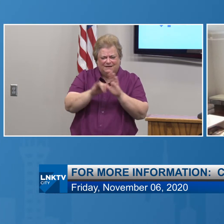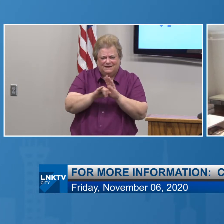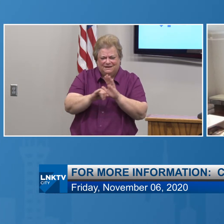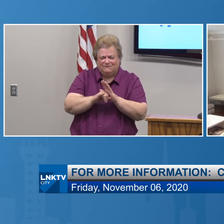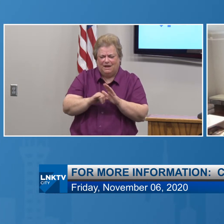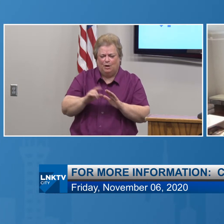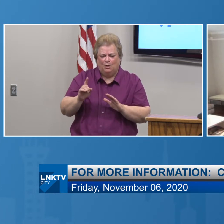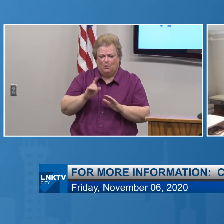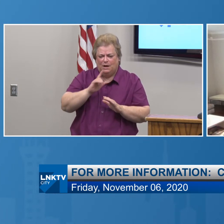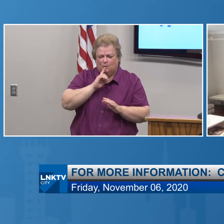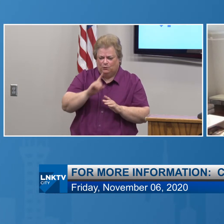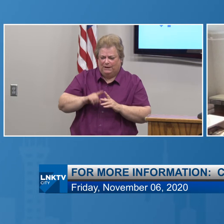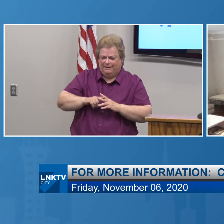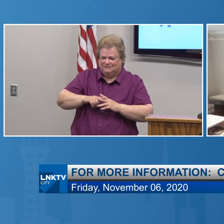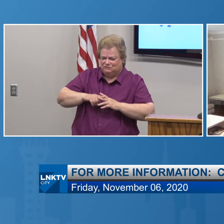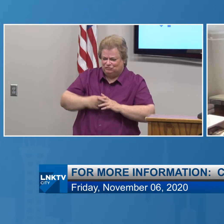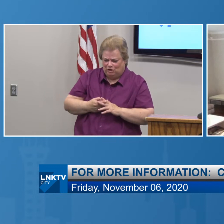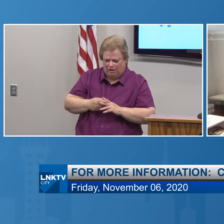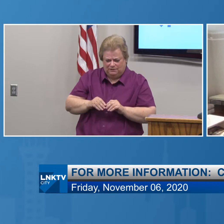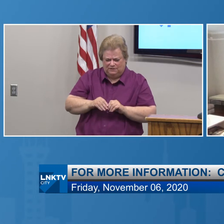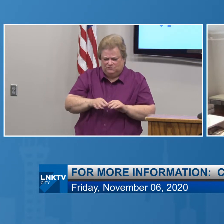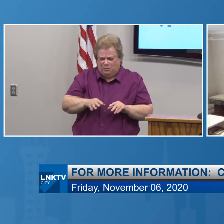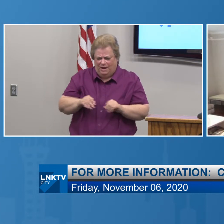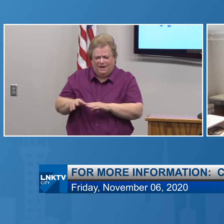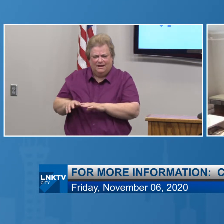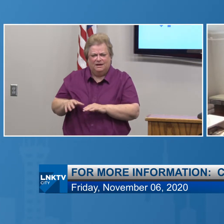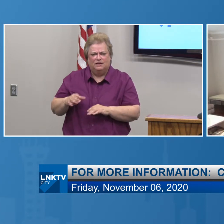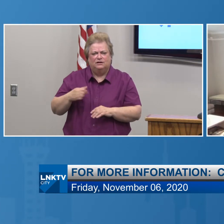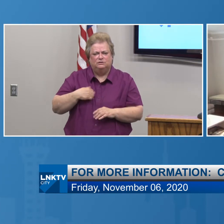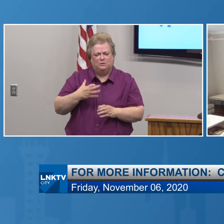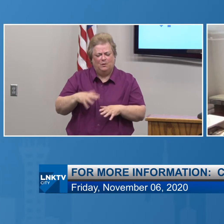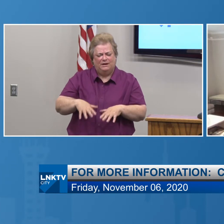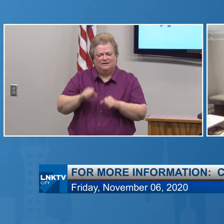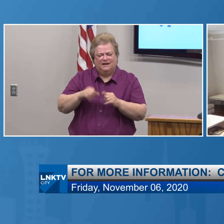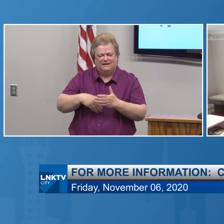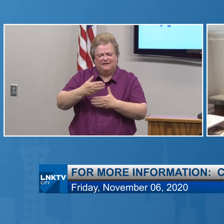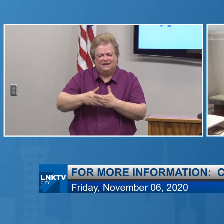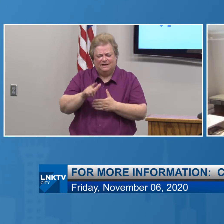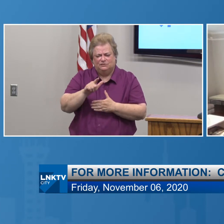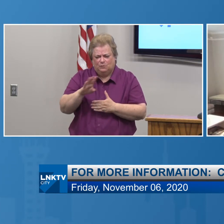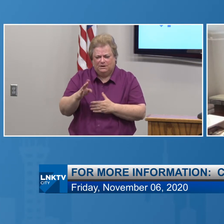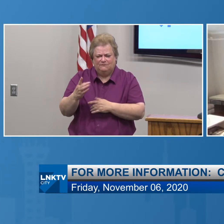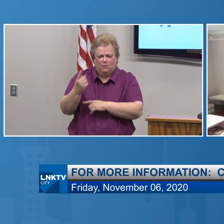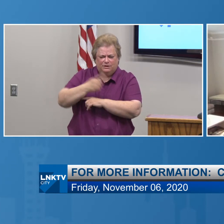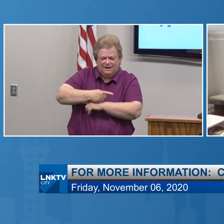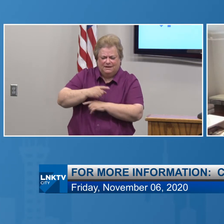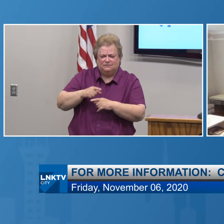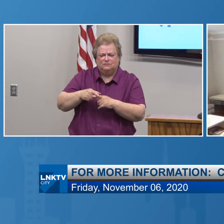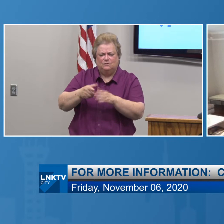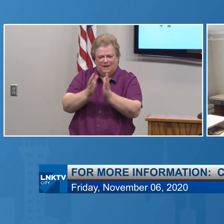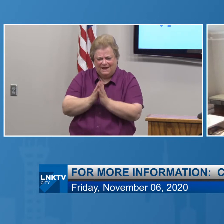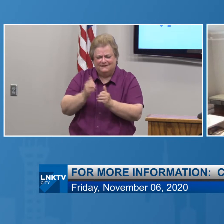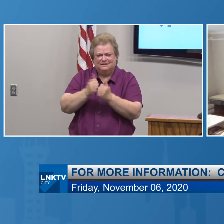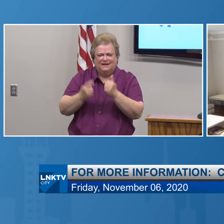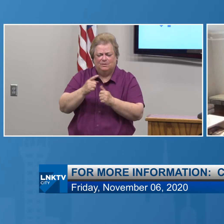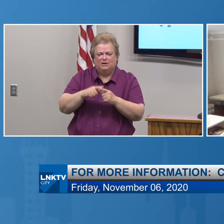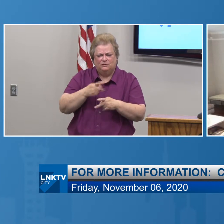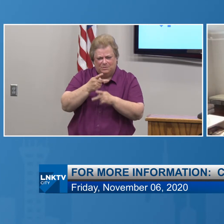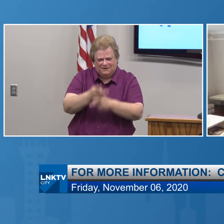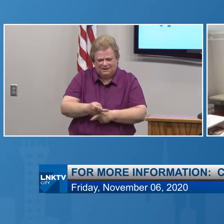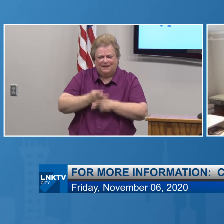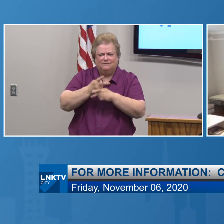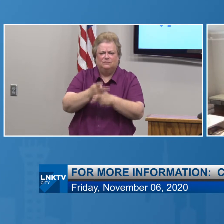source of exposure. So we want to take these next 24 days to ask everyone to be incredibly careful, to do